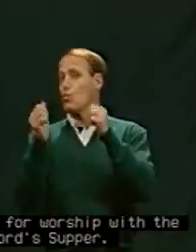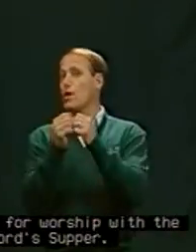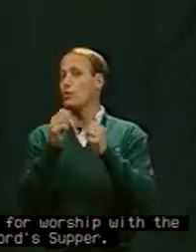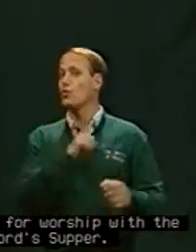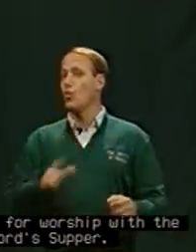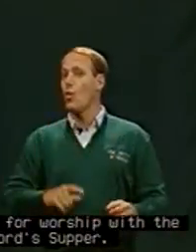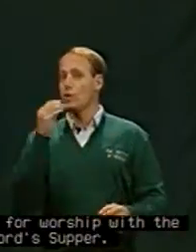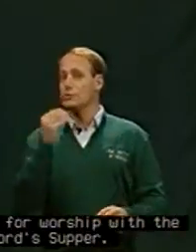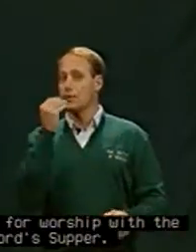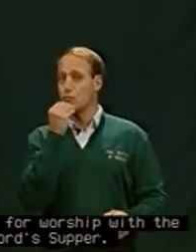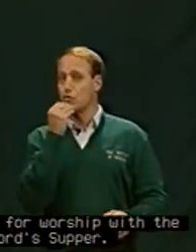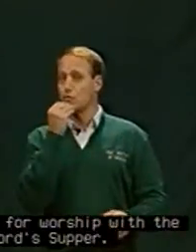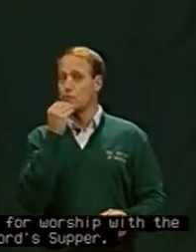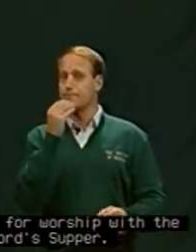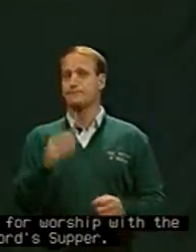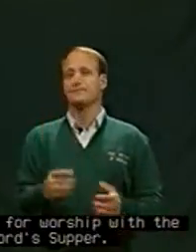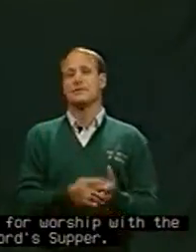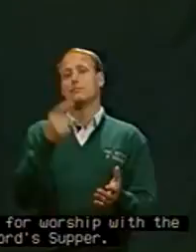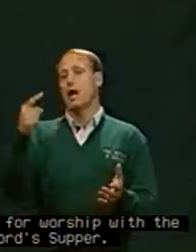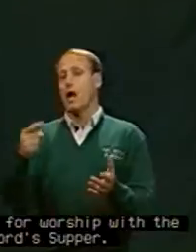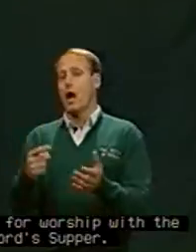for worship with the Lord's Supper.